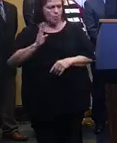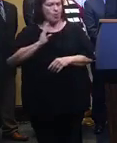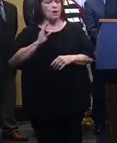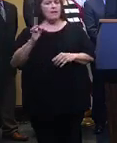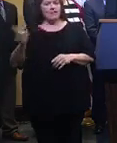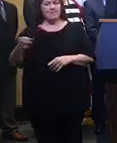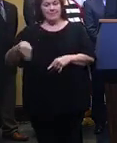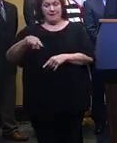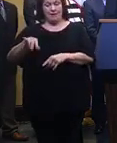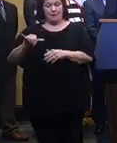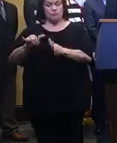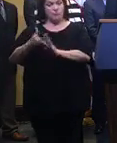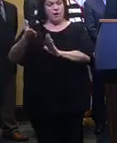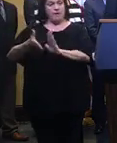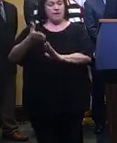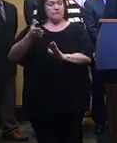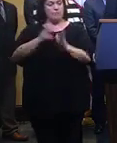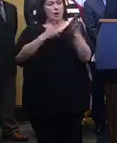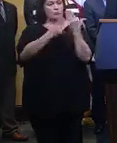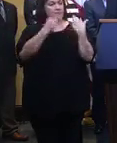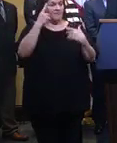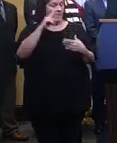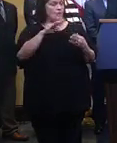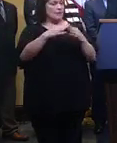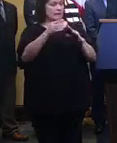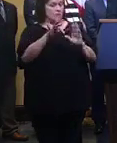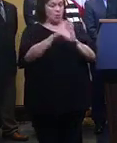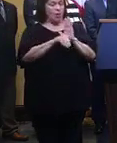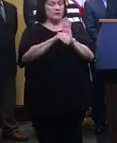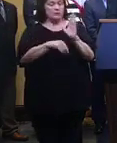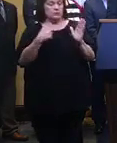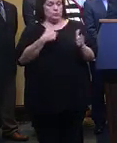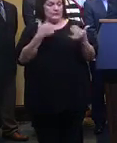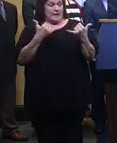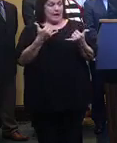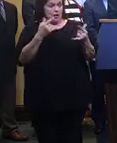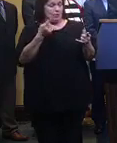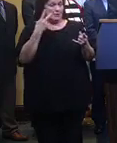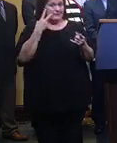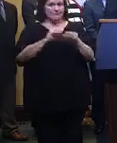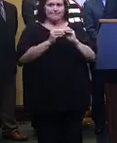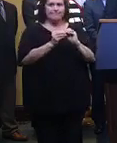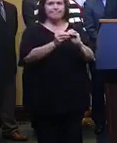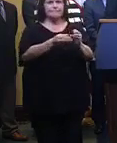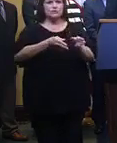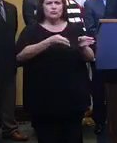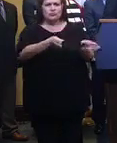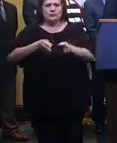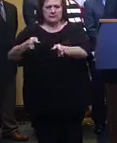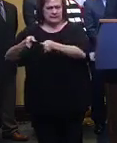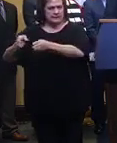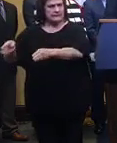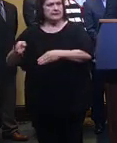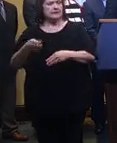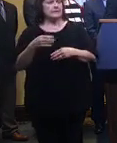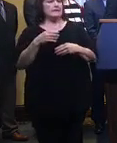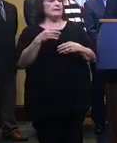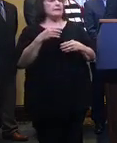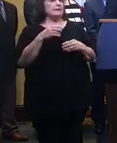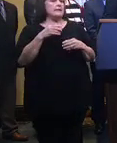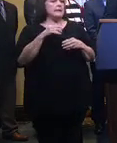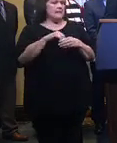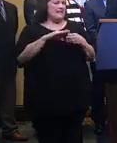the project delivery unit for the city. We are now, you're seeing road work, particularly close to the less historic parts of